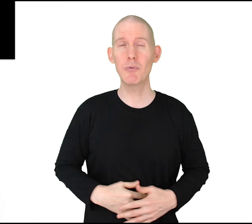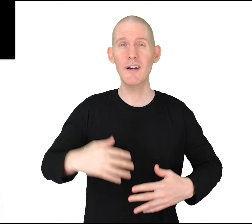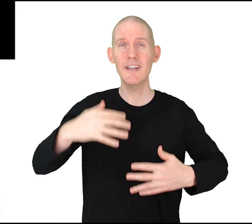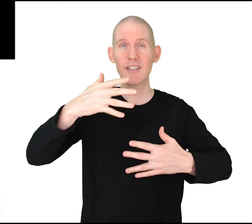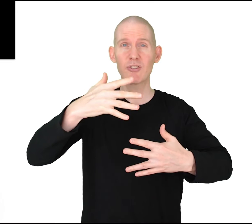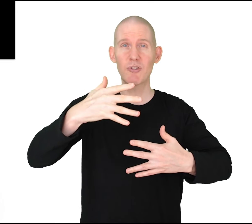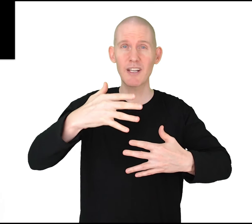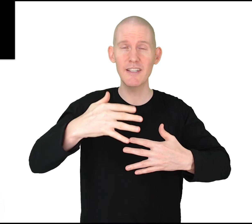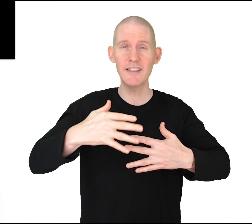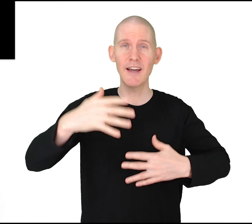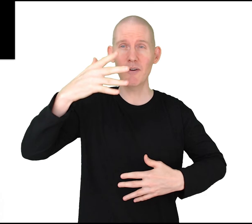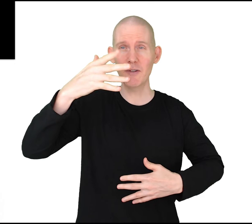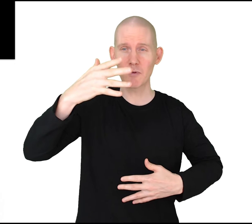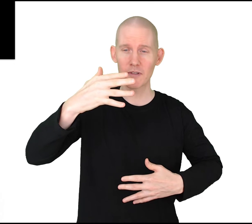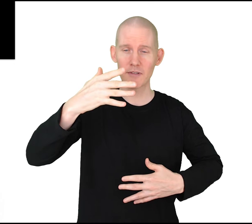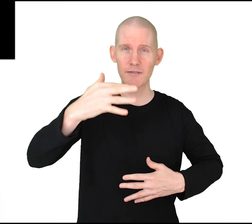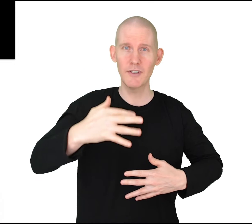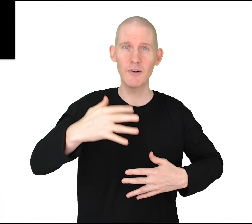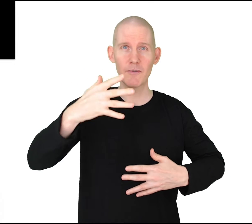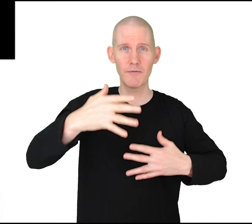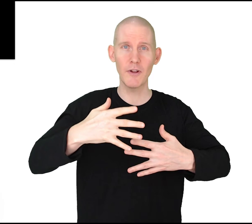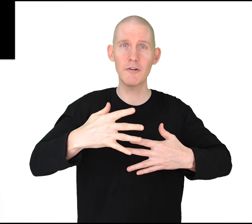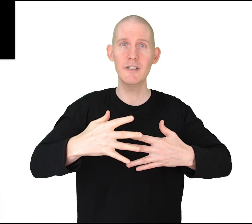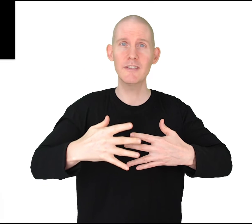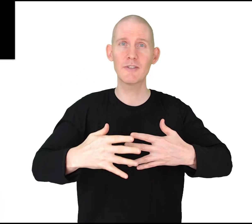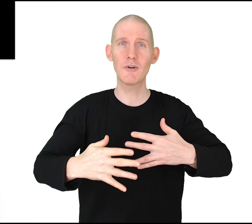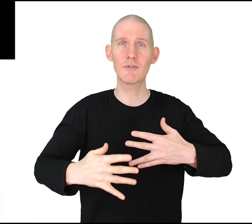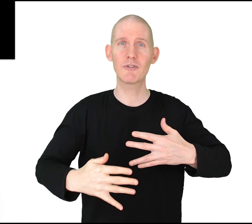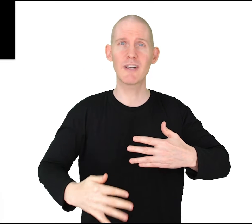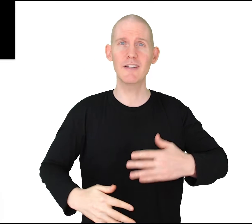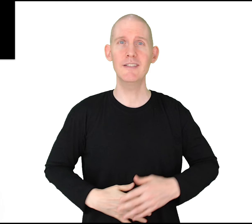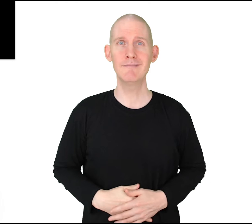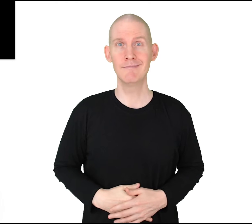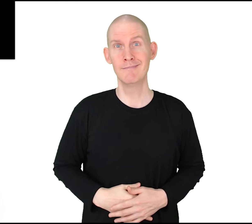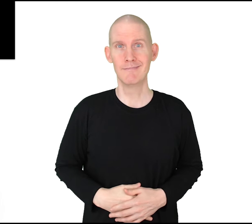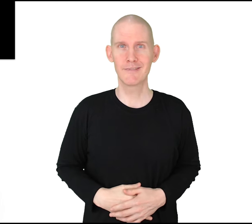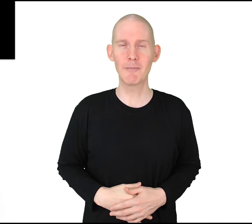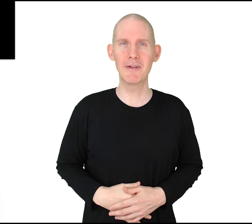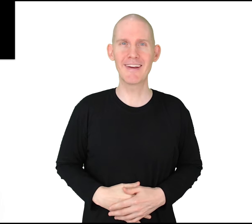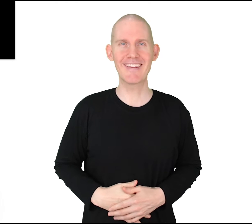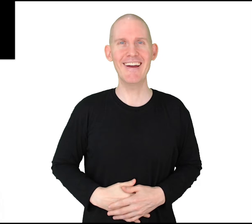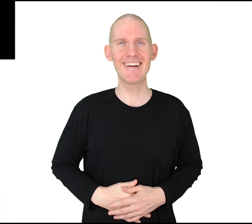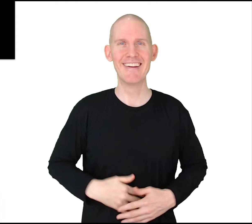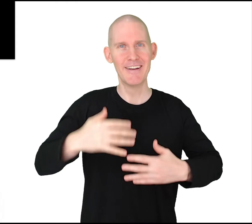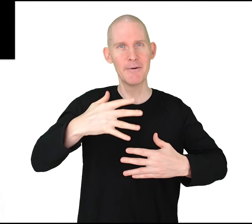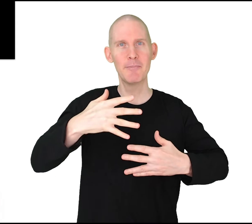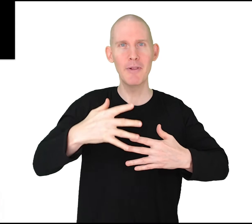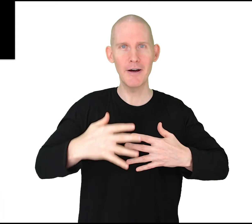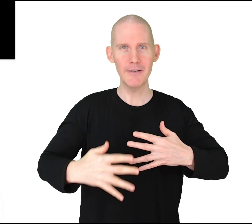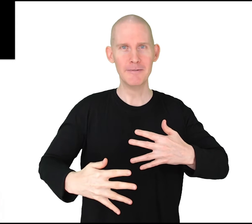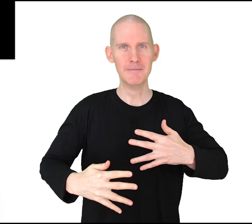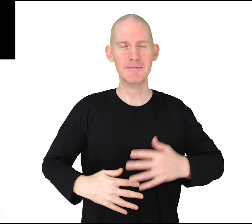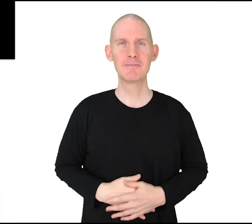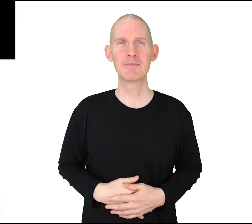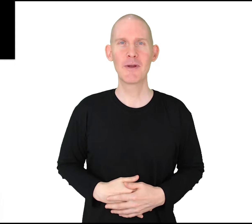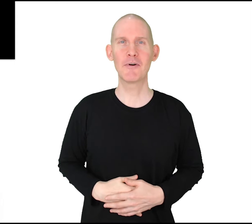and it's trickling down and we're, fluttering to show trickling. Something like that. Blood. From the